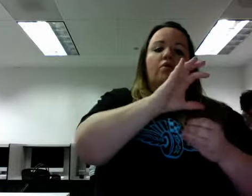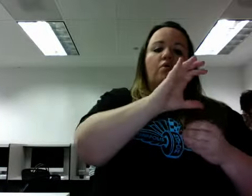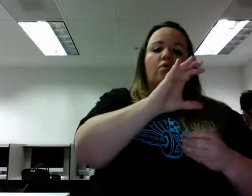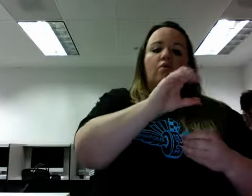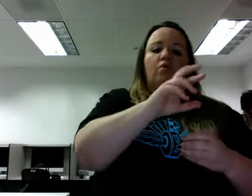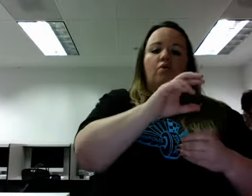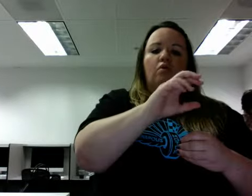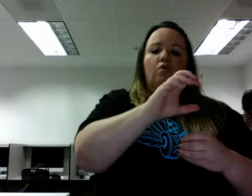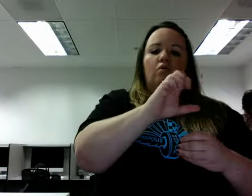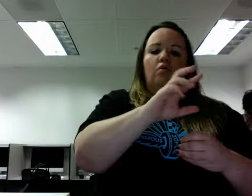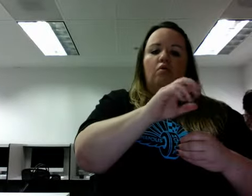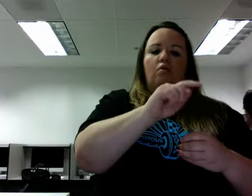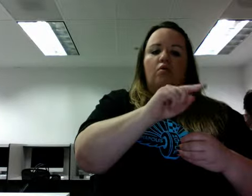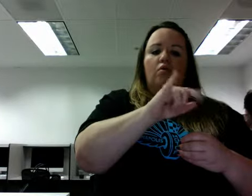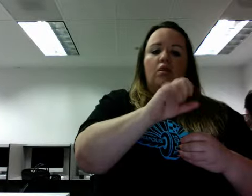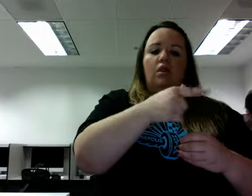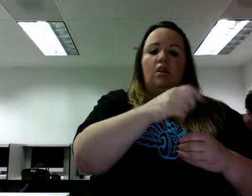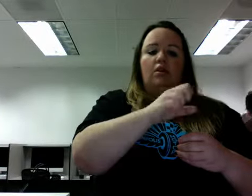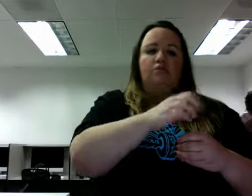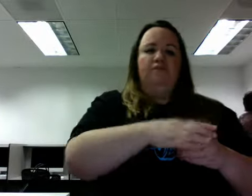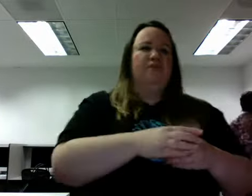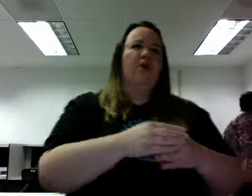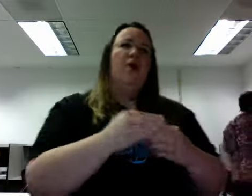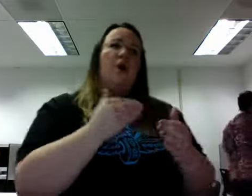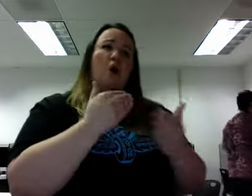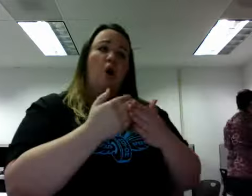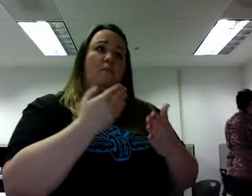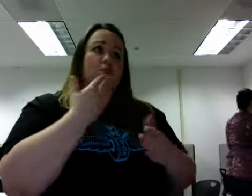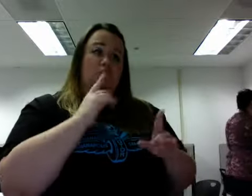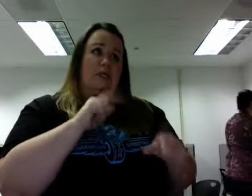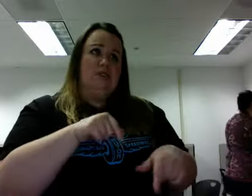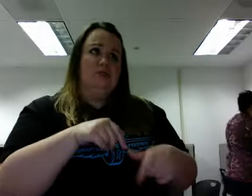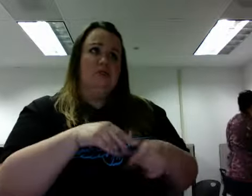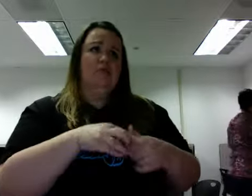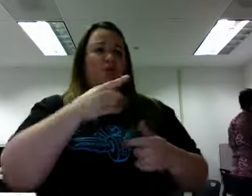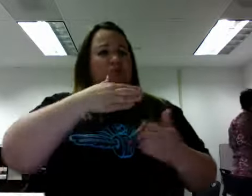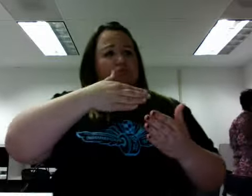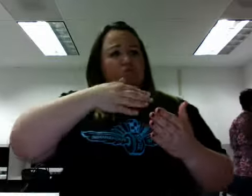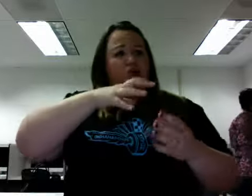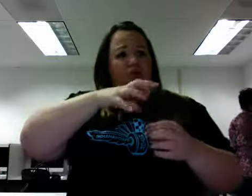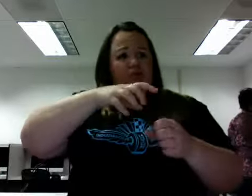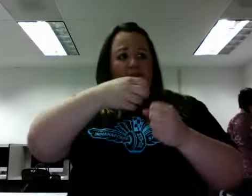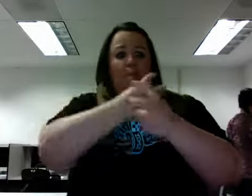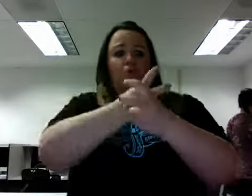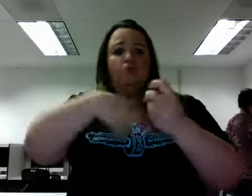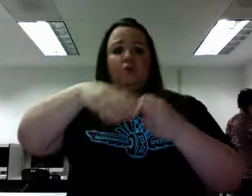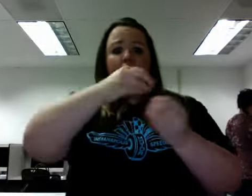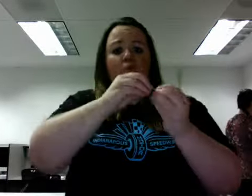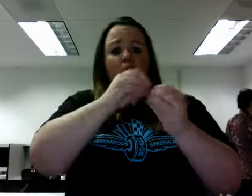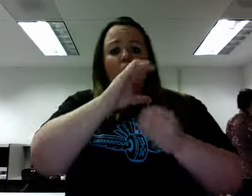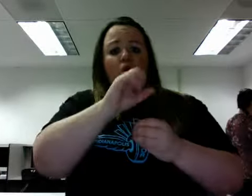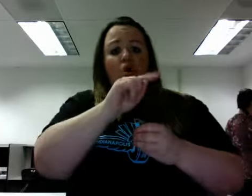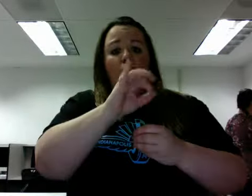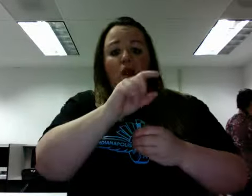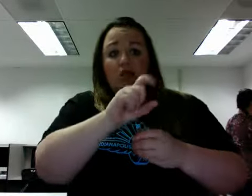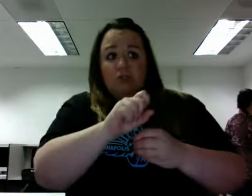Okay, he's almost there. They are flexible, they do bend more easily. But are they surrounded by more cartilage? I think the proper way to say it is